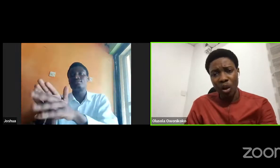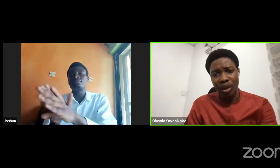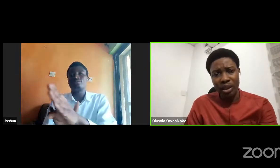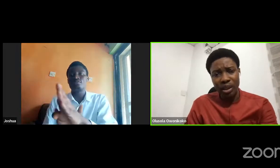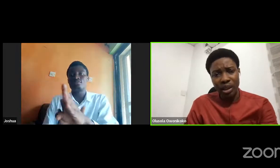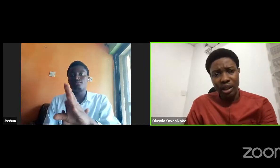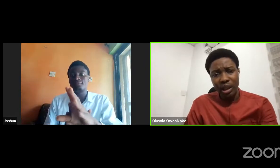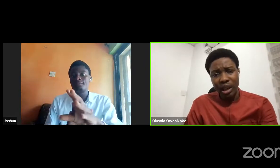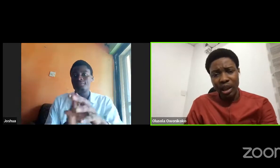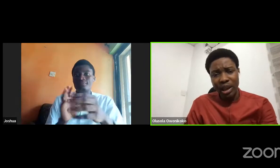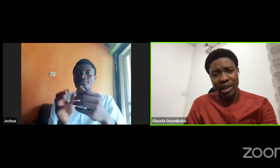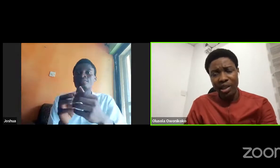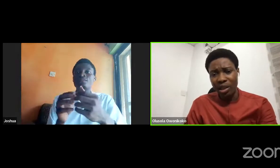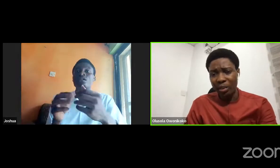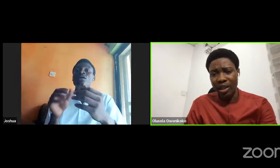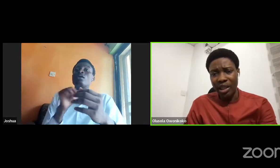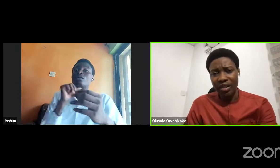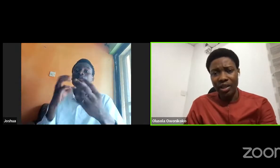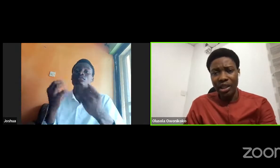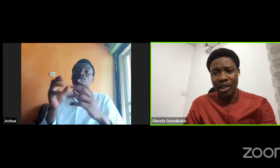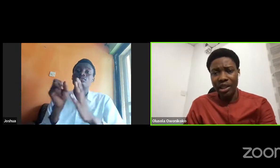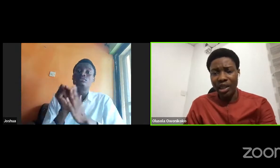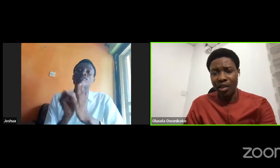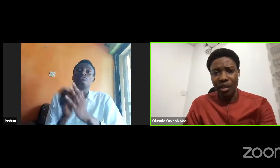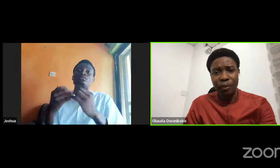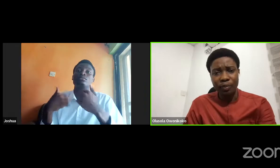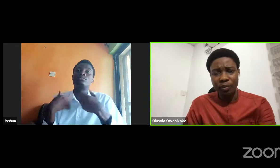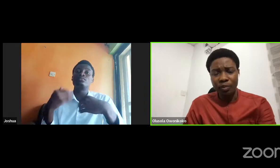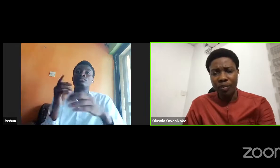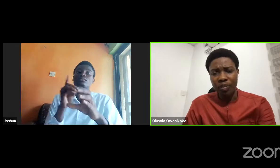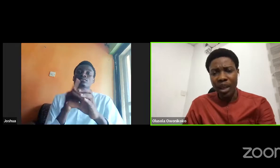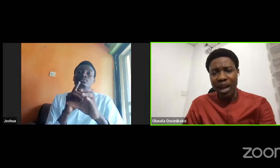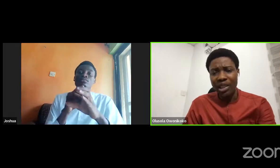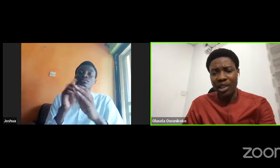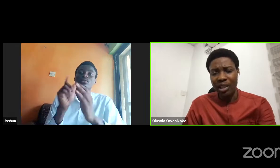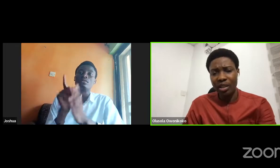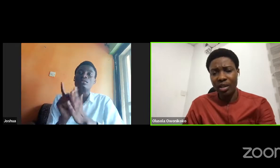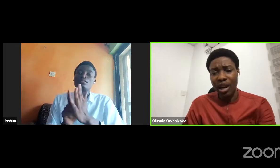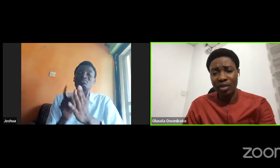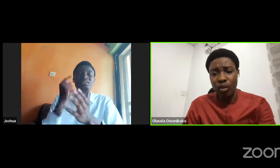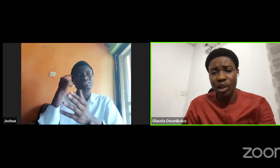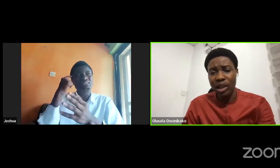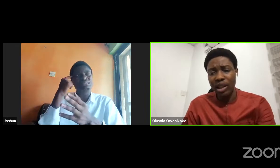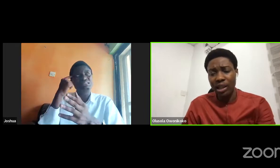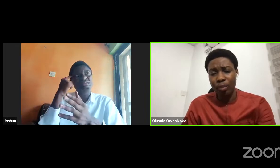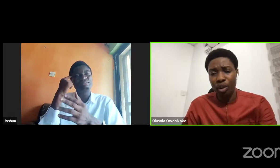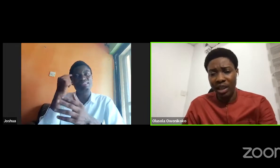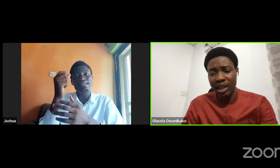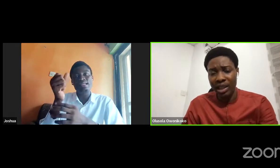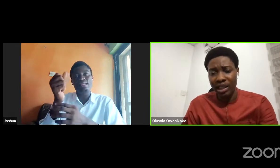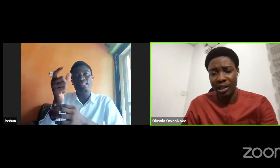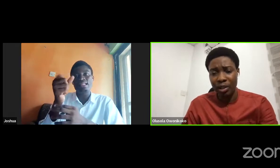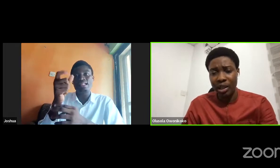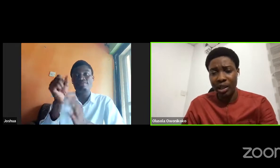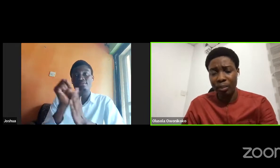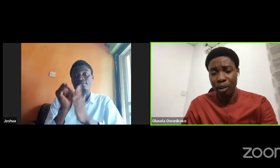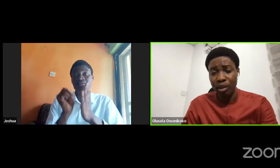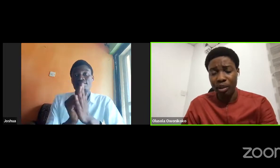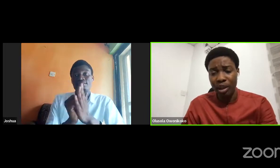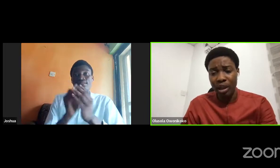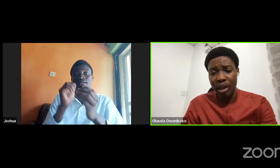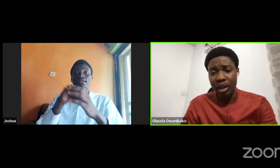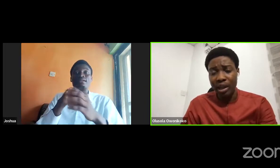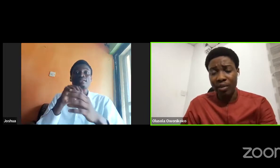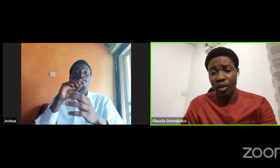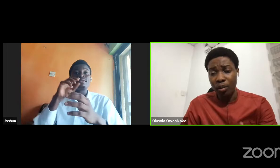disability law. I think just about 11 states in Nigeria has fully put together a disability